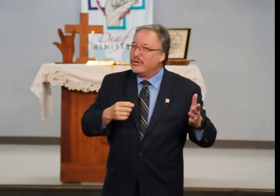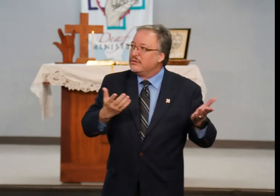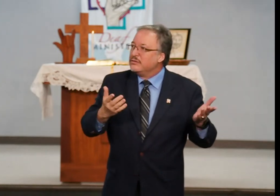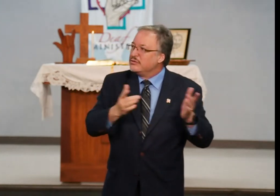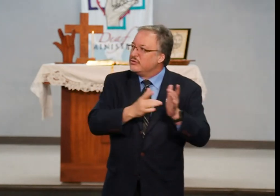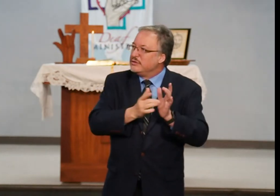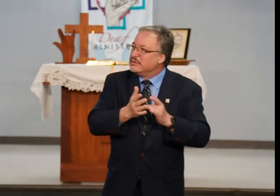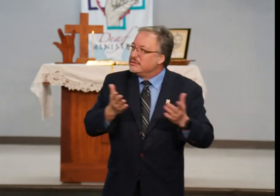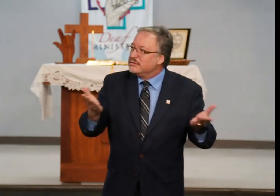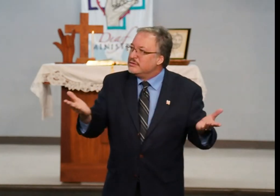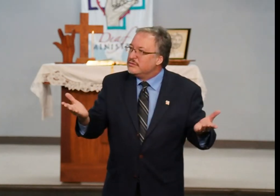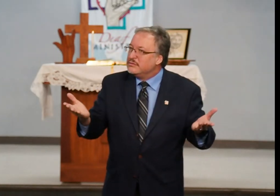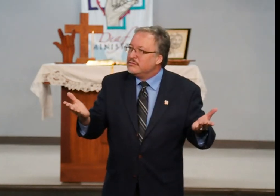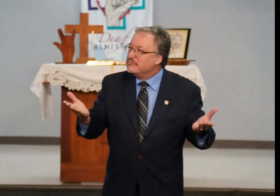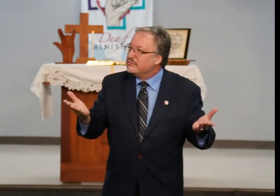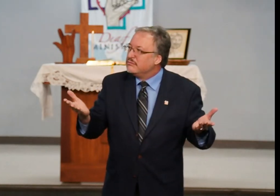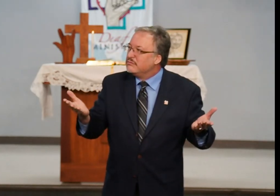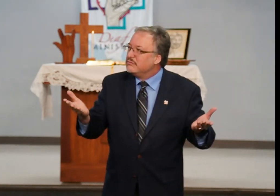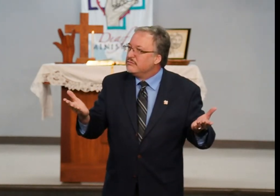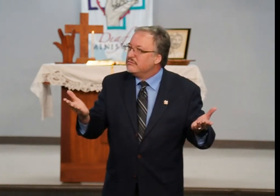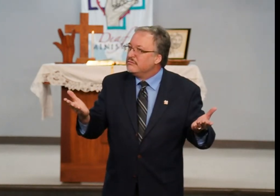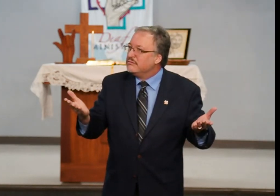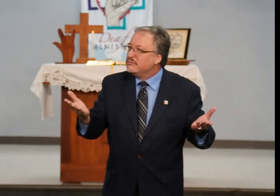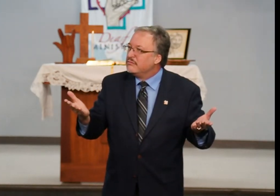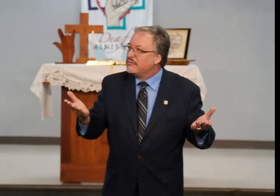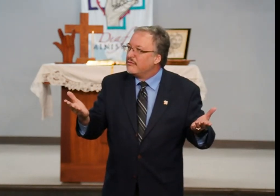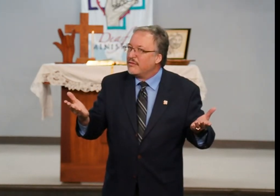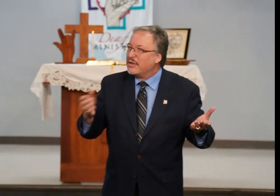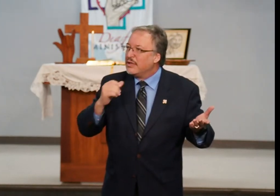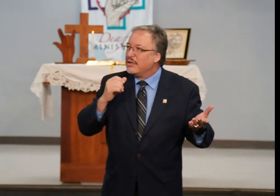who said, "If you're looking for Jesus,"